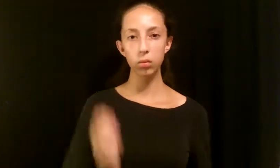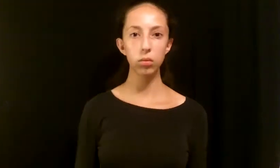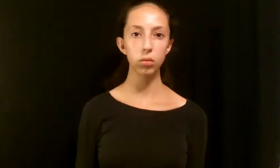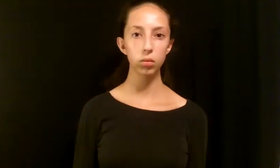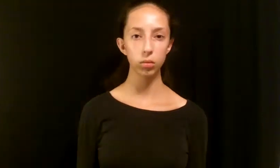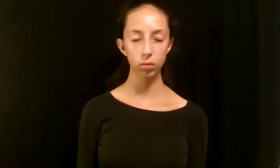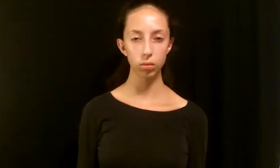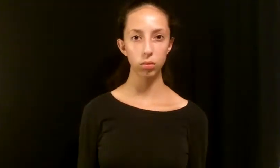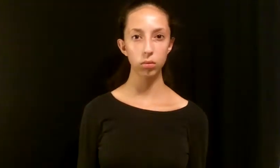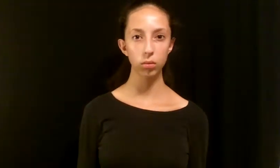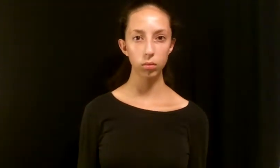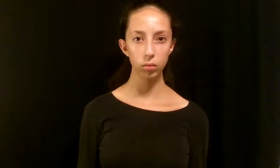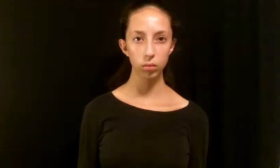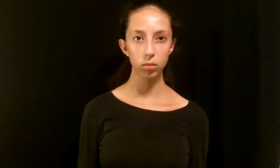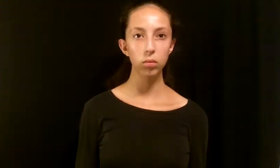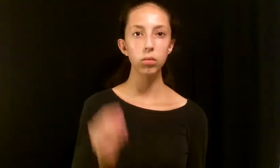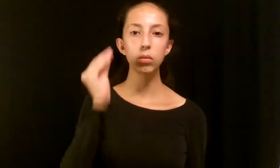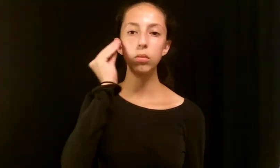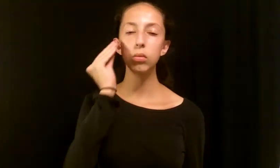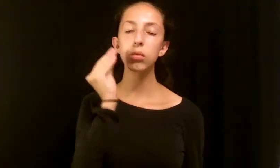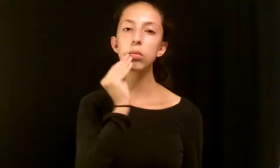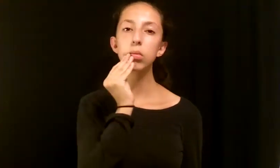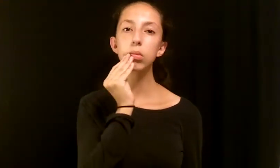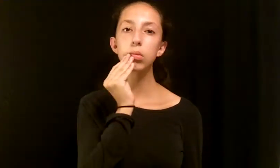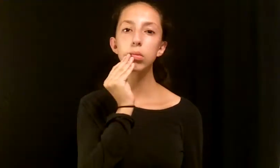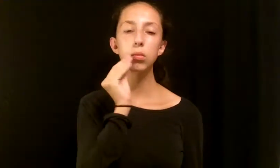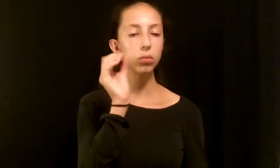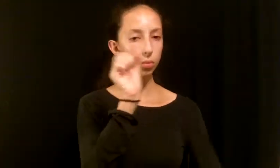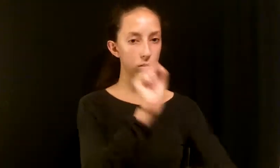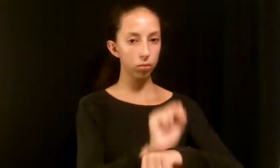Homework is a compound sign. Home and work.